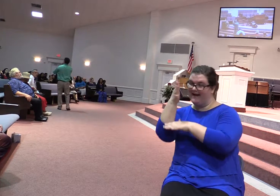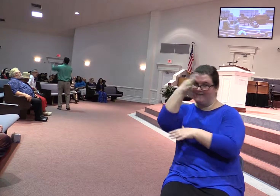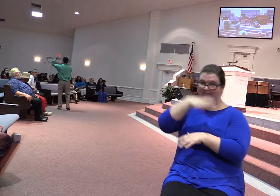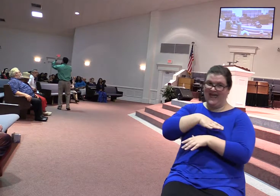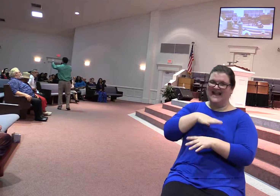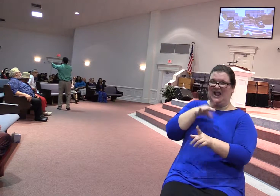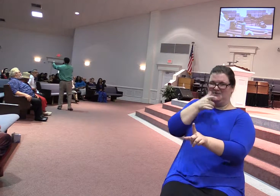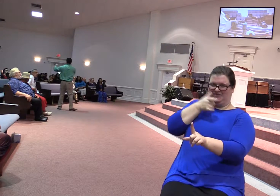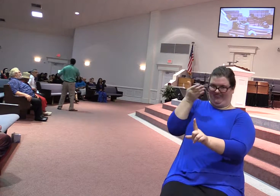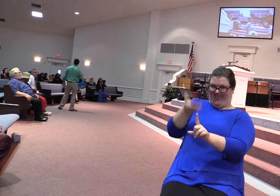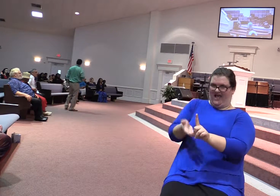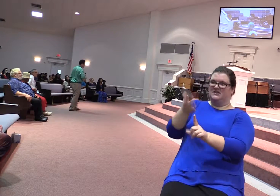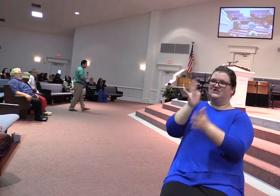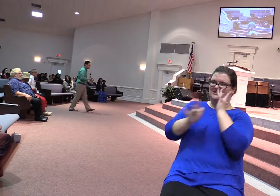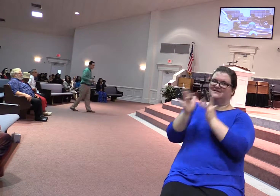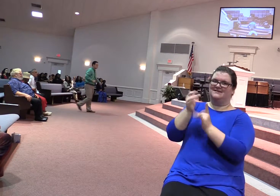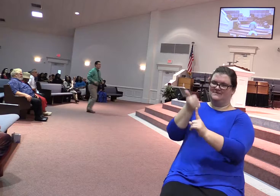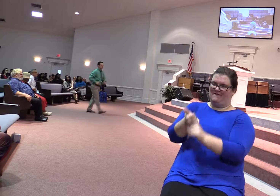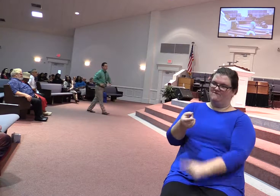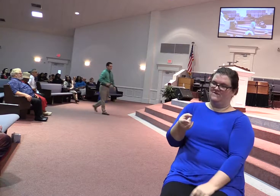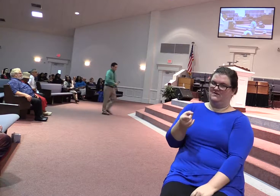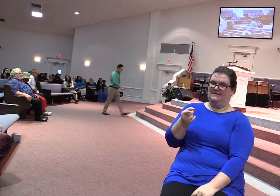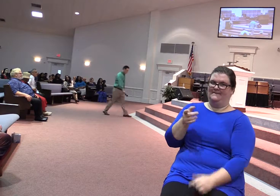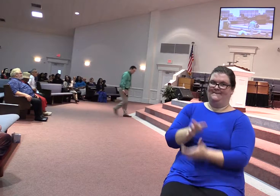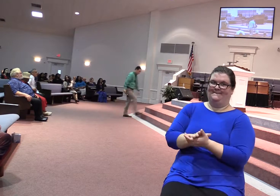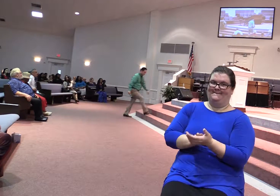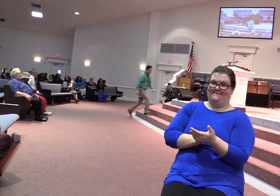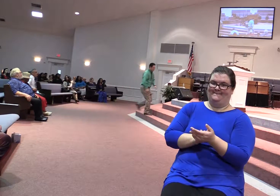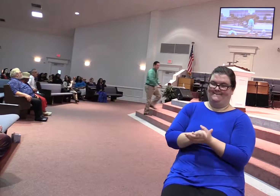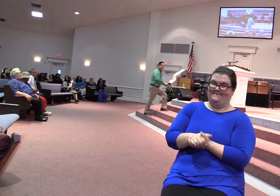the man Christ Jesus. Right. Amen.